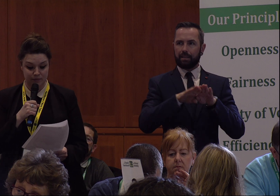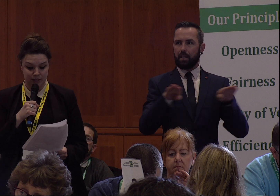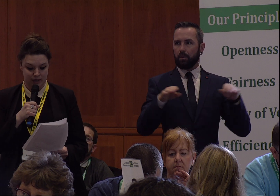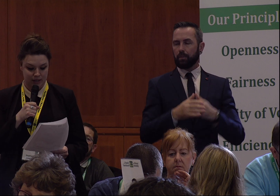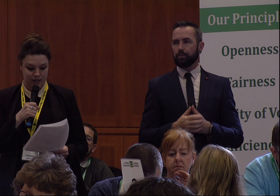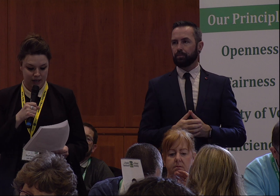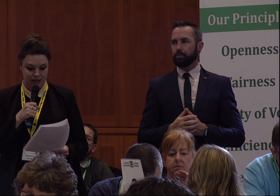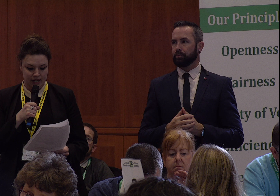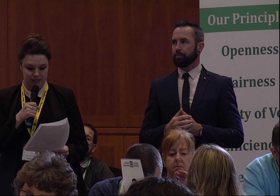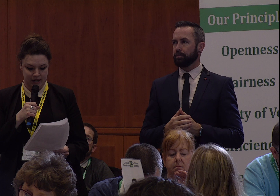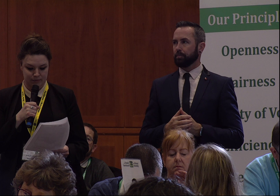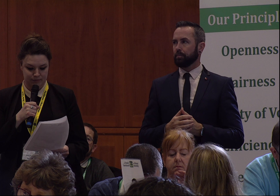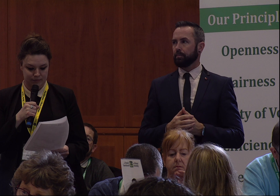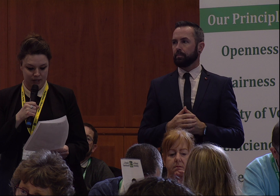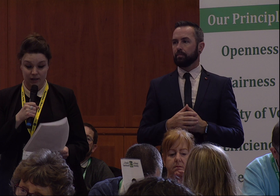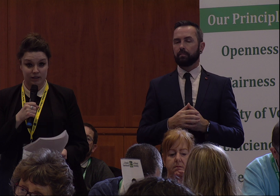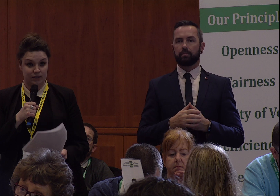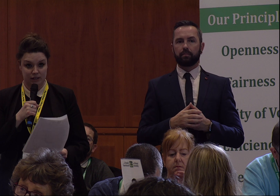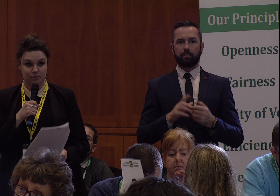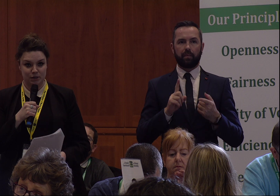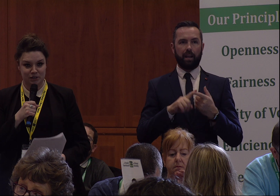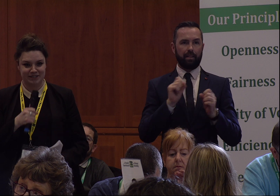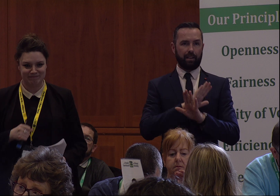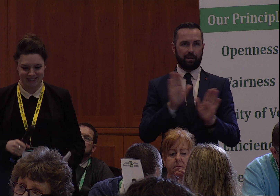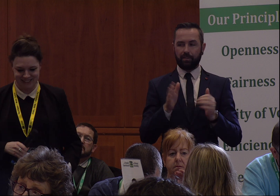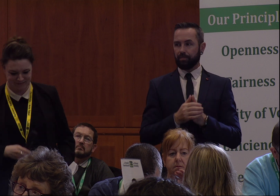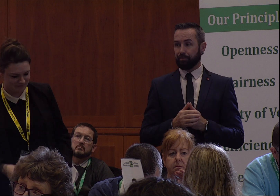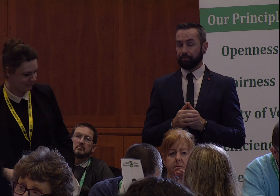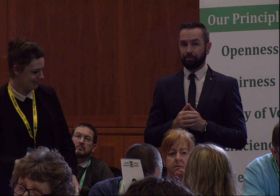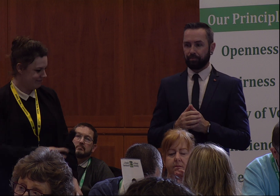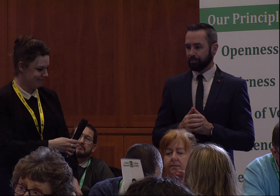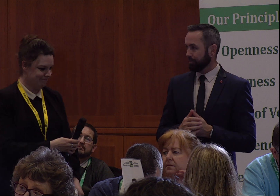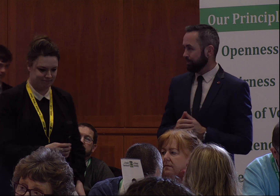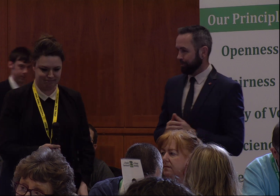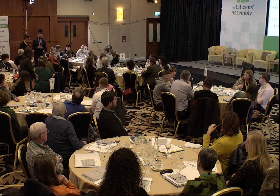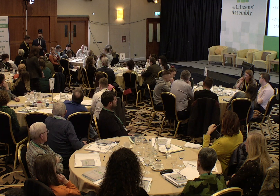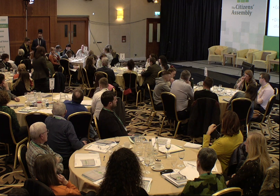table. And I think that's pretty much it.